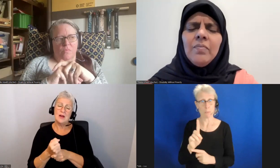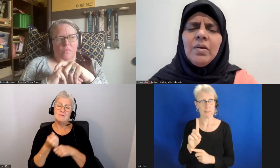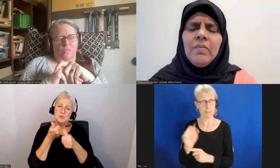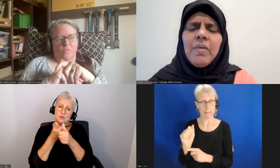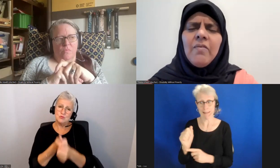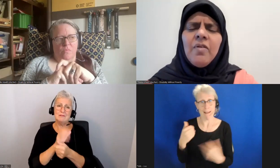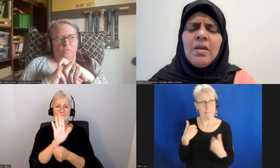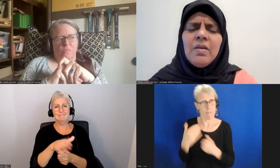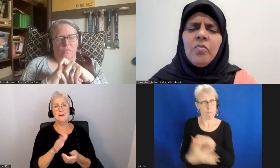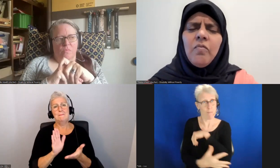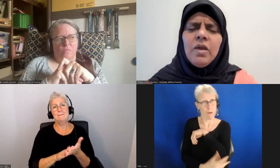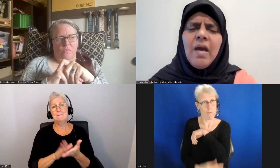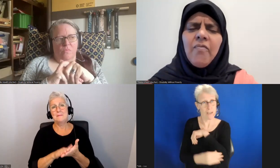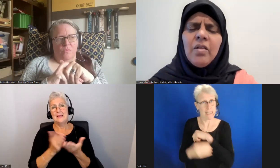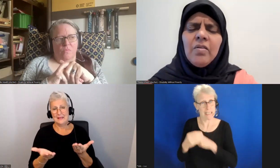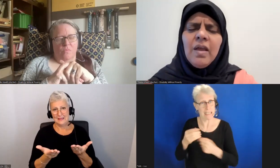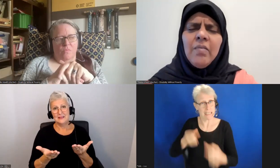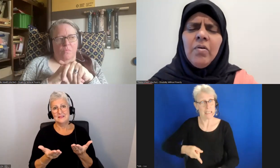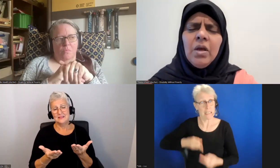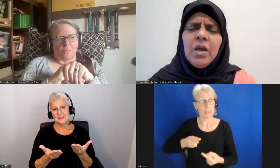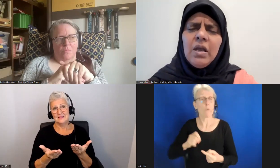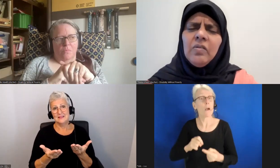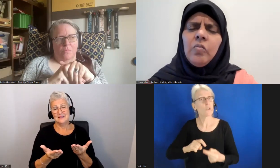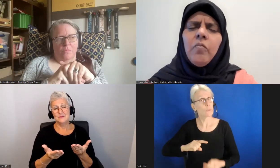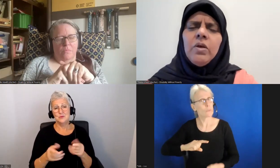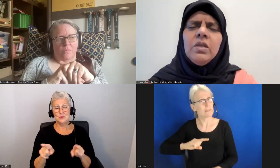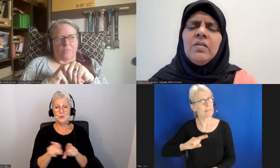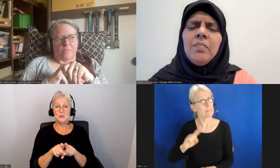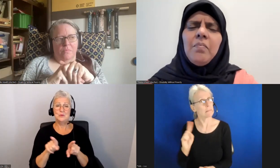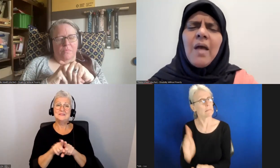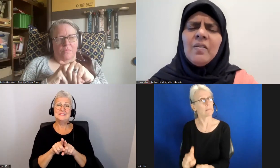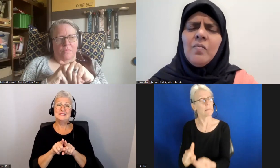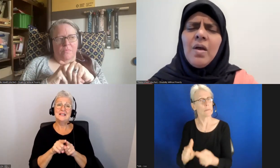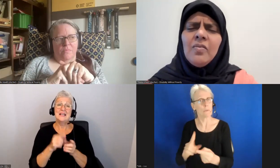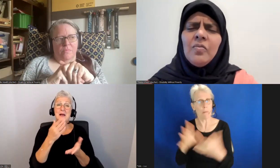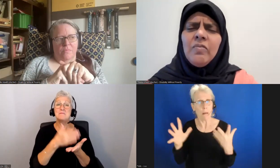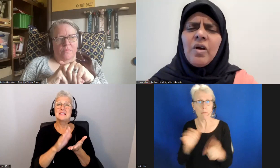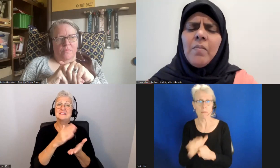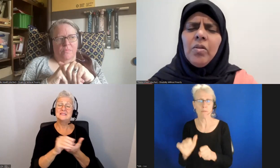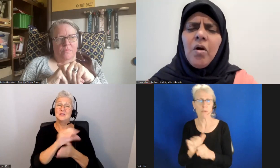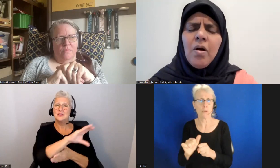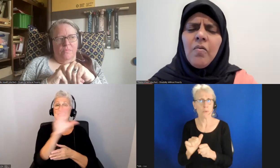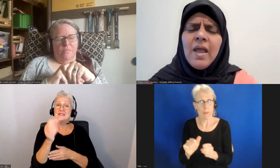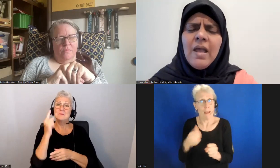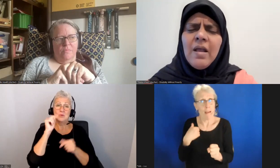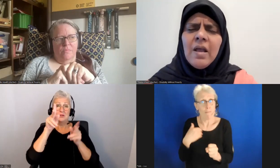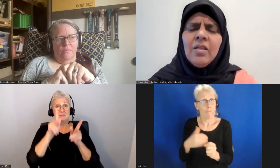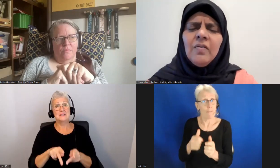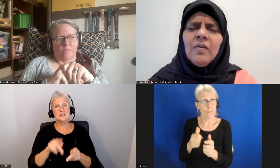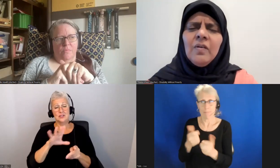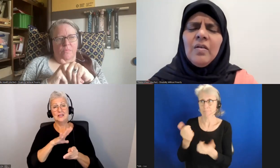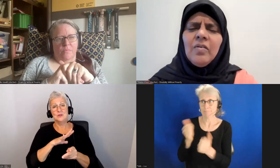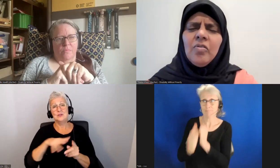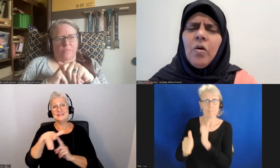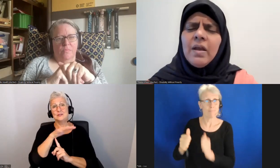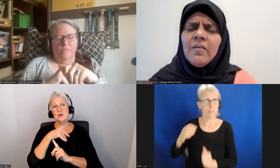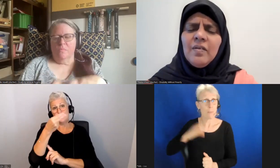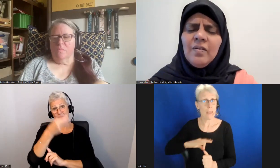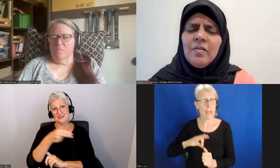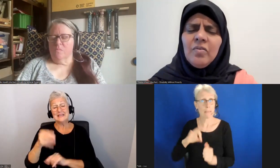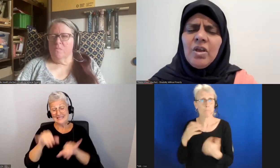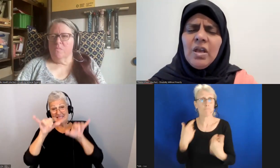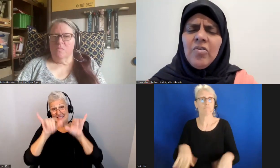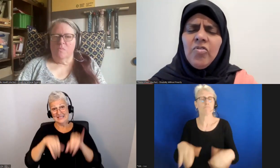Canada Disability Benefit is what we have on the table. It's what we need to maximize. We've come a long way. This is